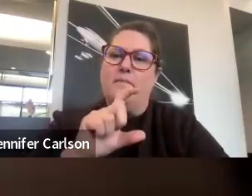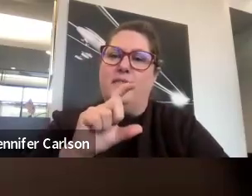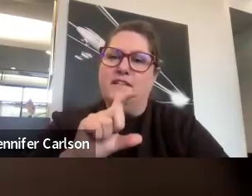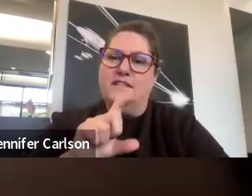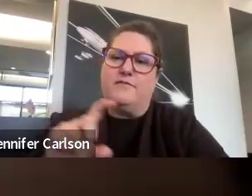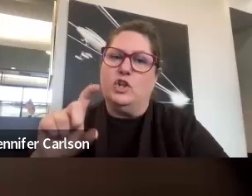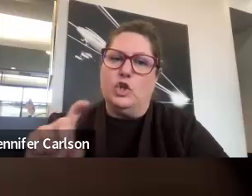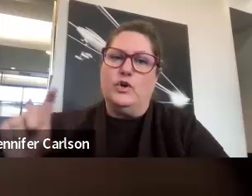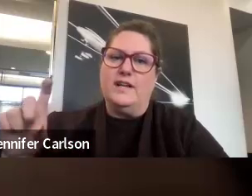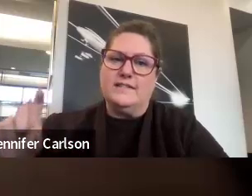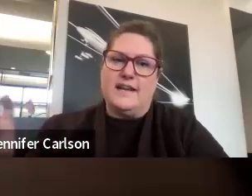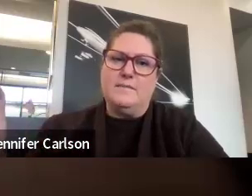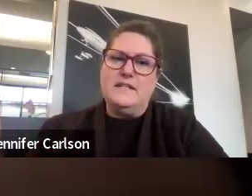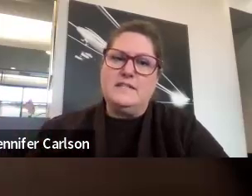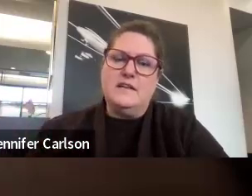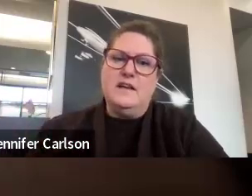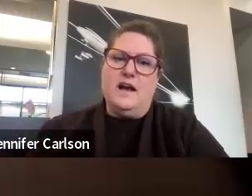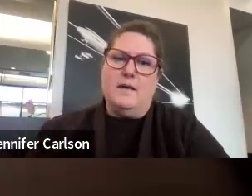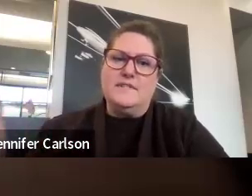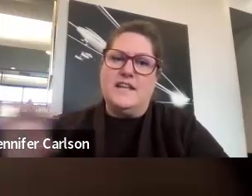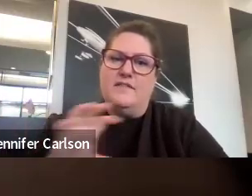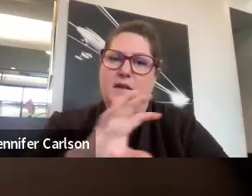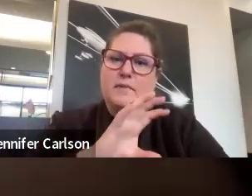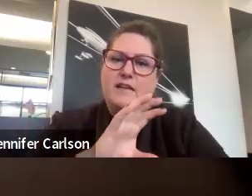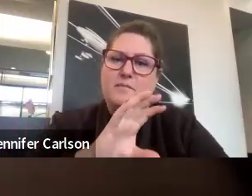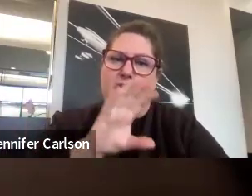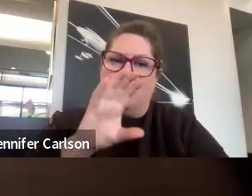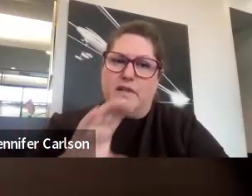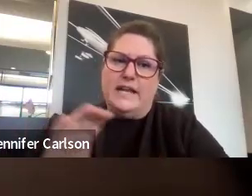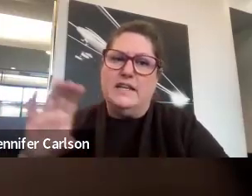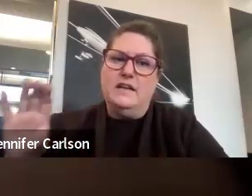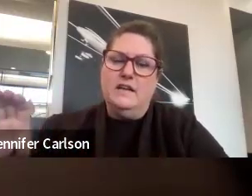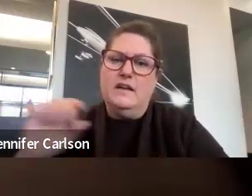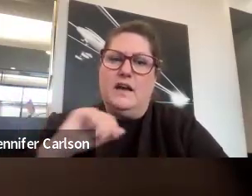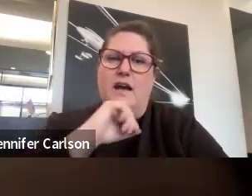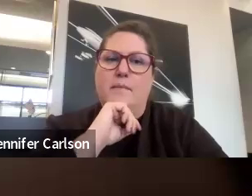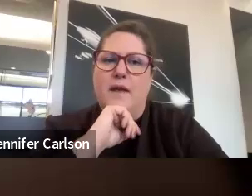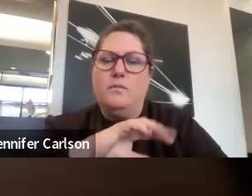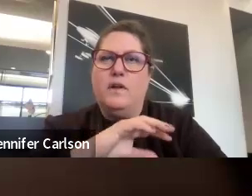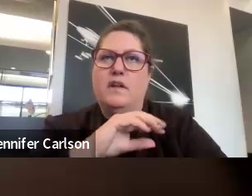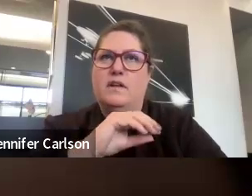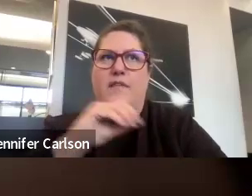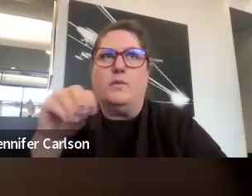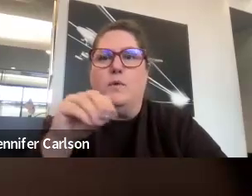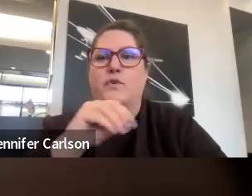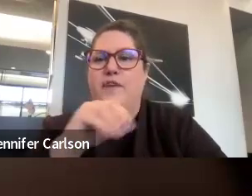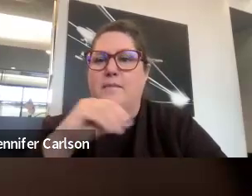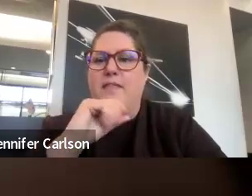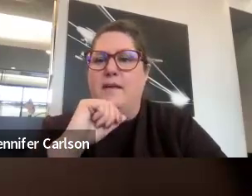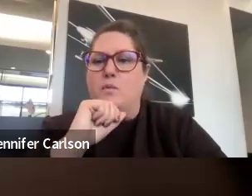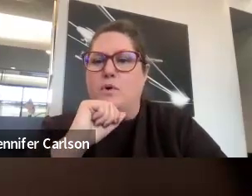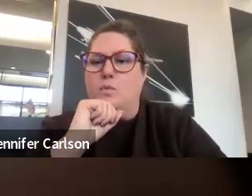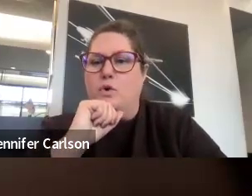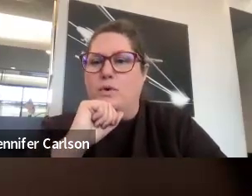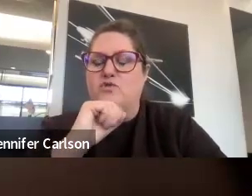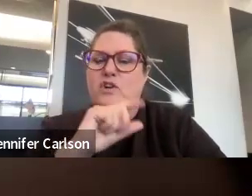break up the different learning segments instead of them kind of being blended. And not that we will segment